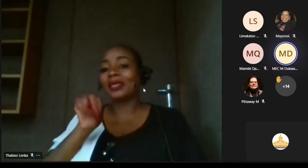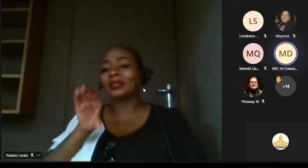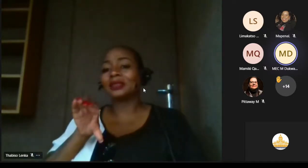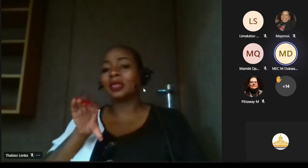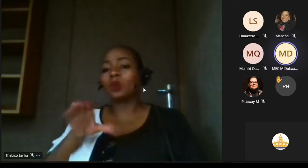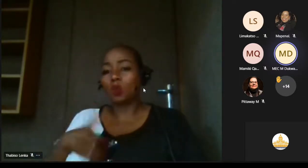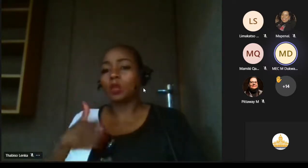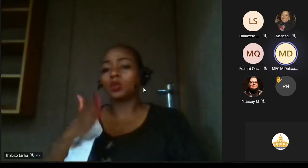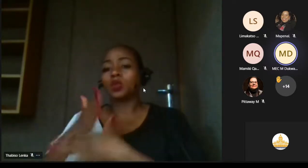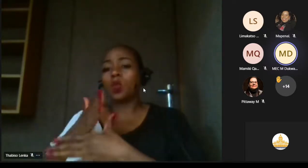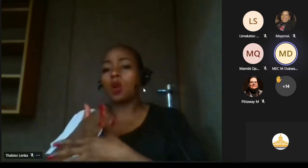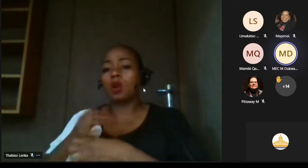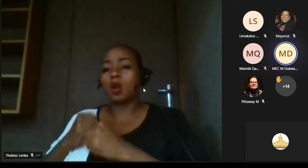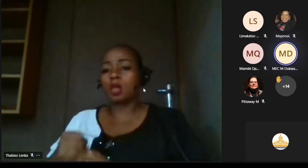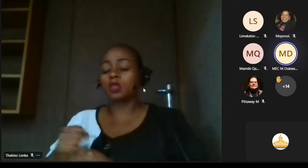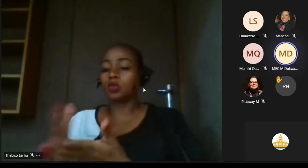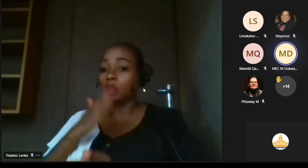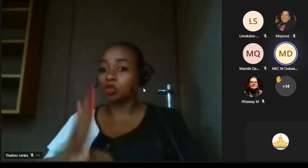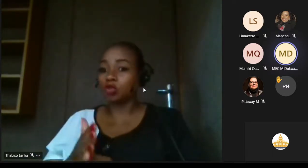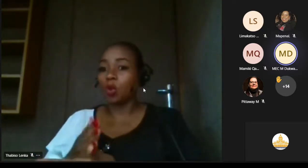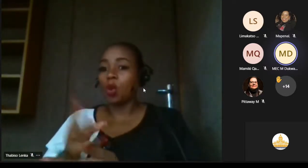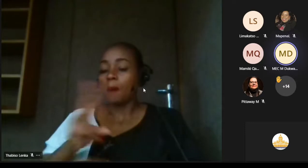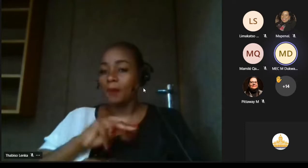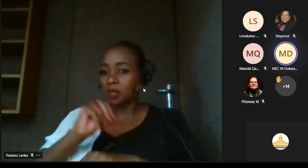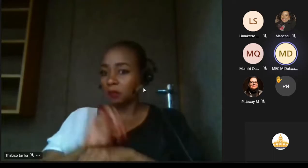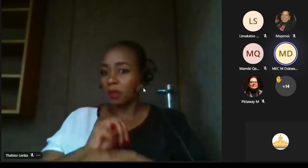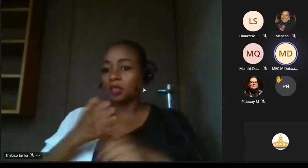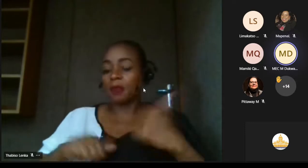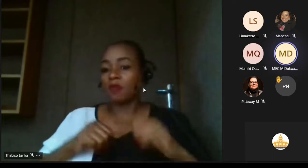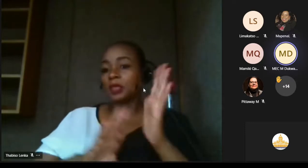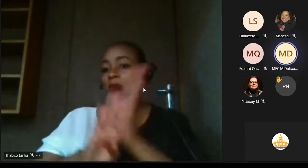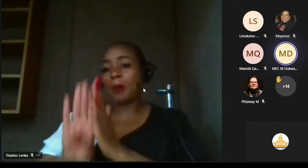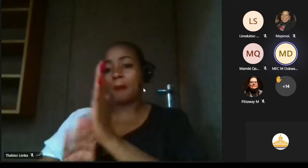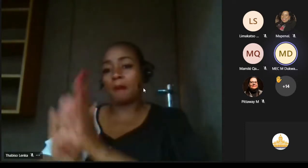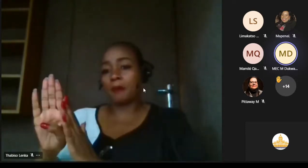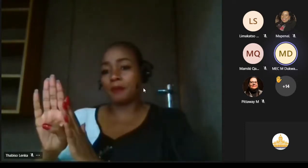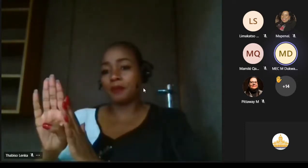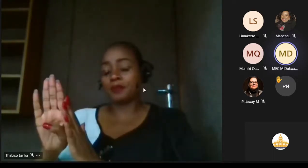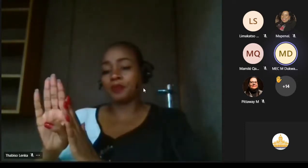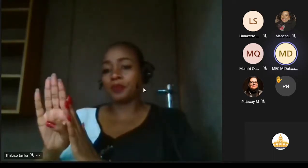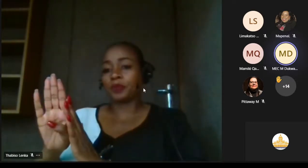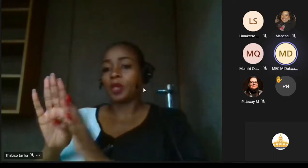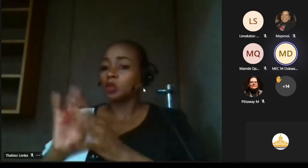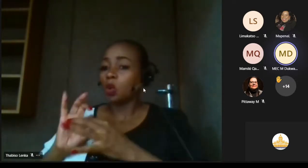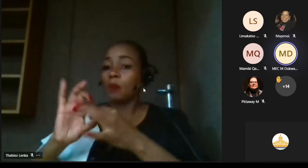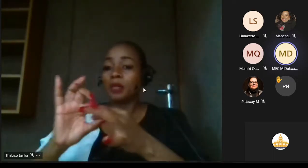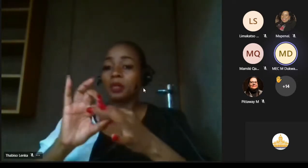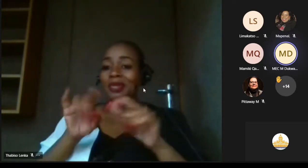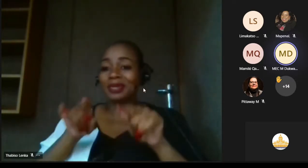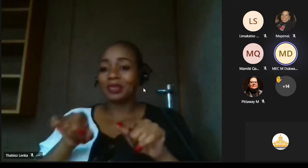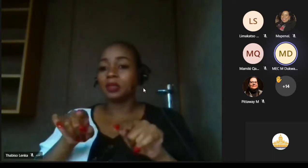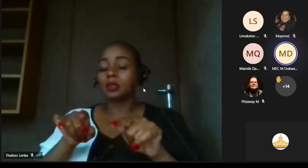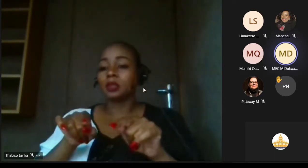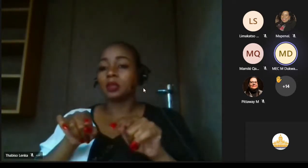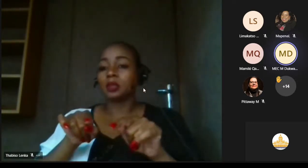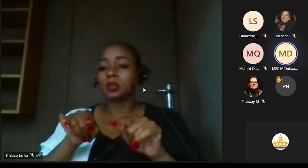to improve the performance of local government. The clearest demonstration of this commitment is the fact that it